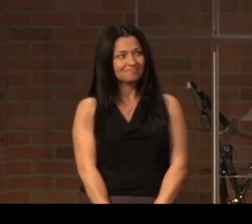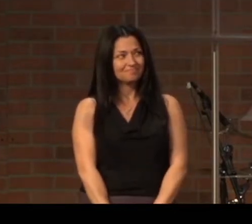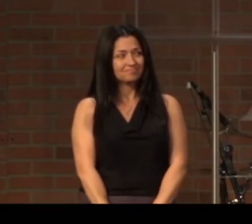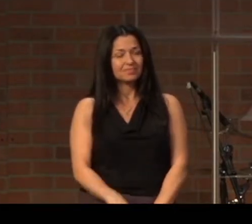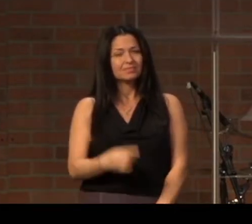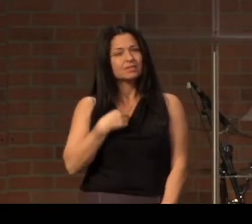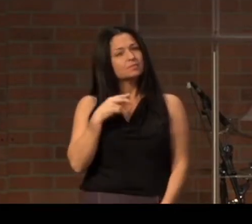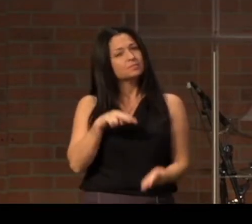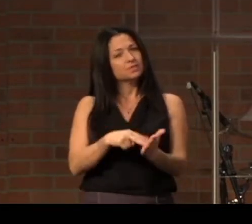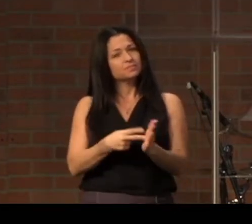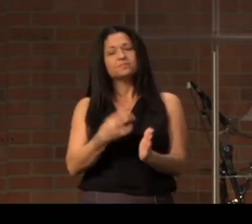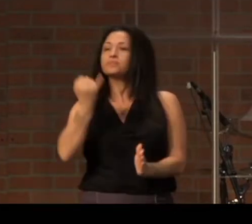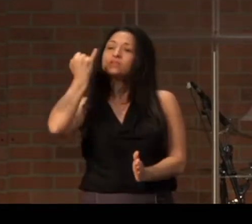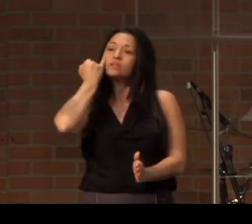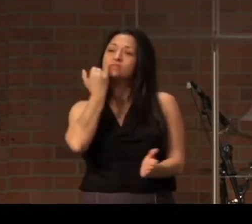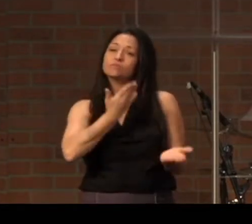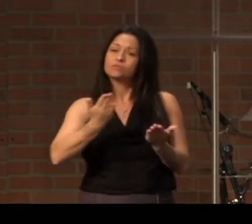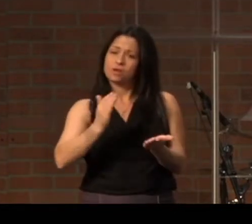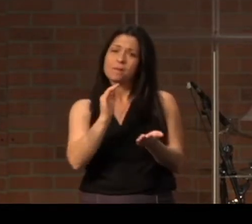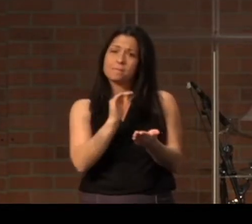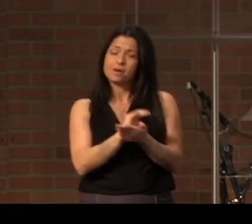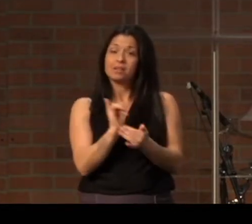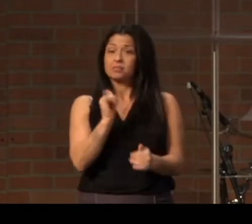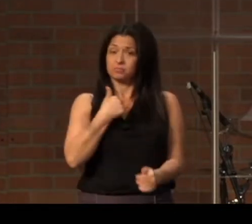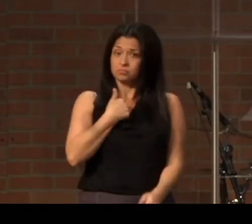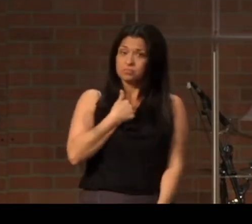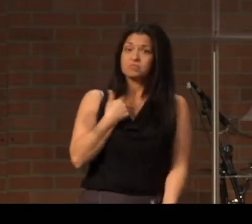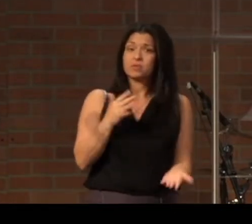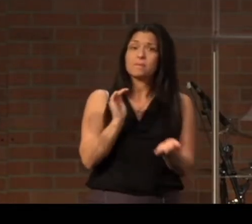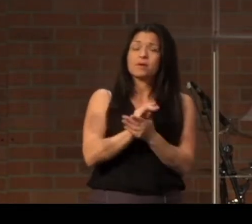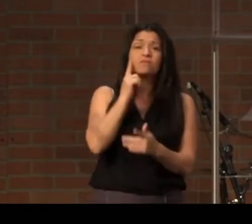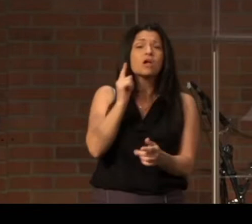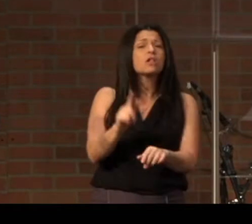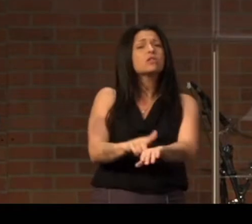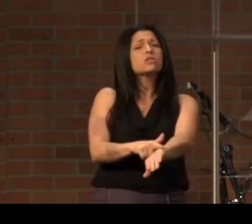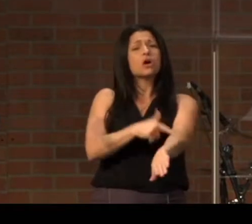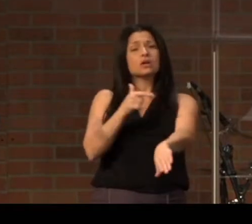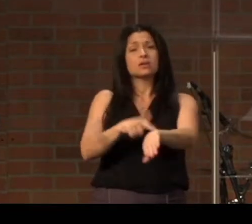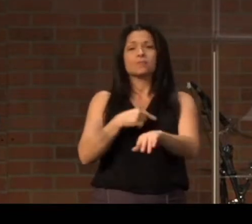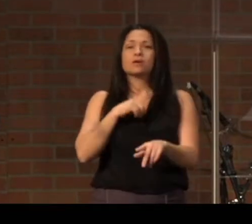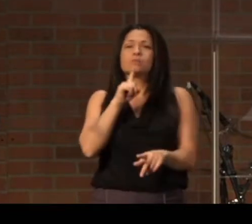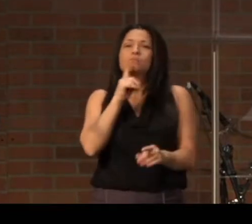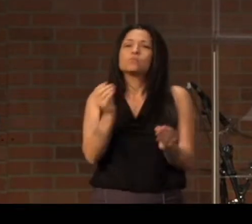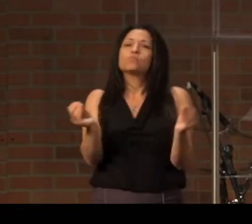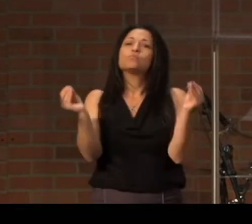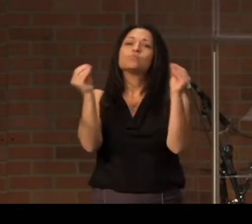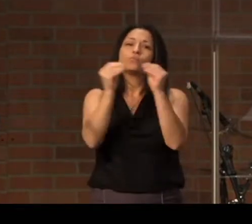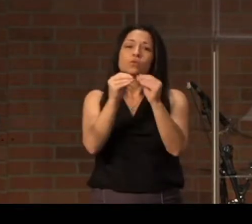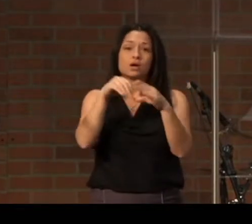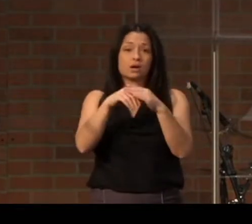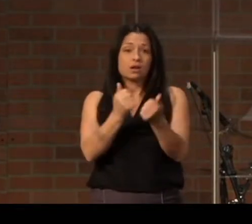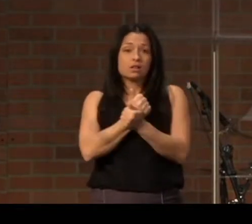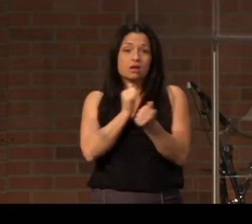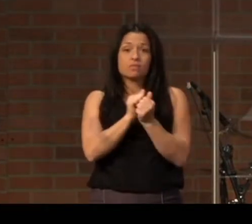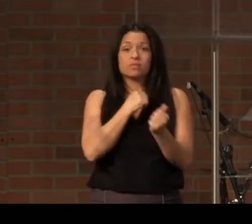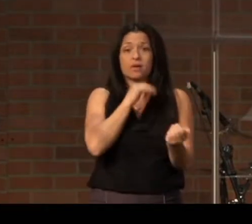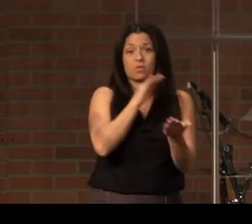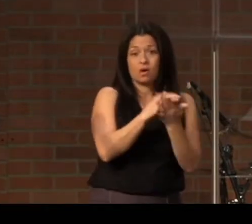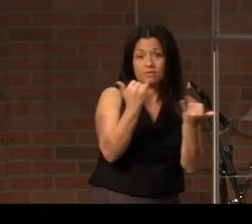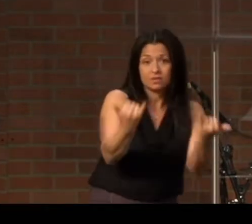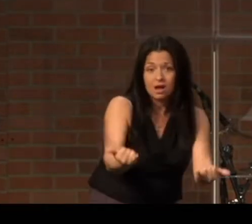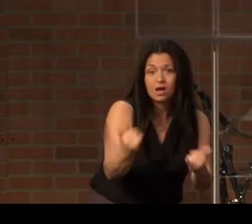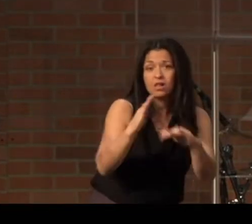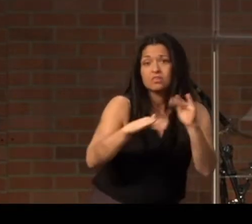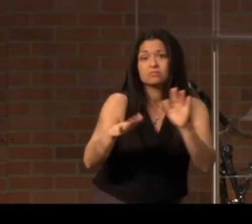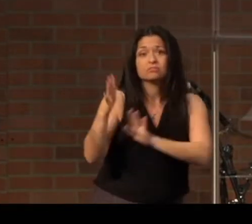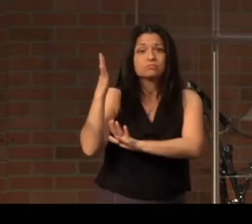if you're married like me, I've been married for a long time. I am so much more in love with my wife today than I was when I got married